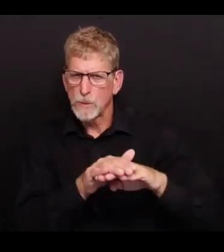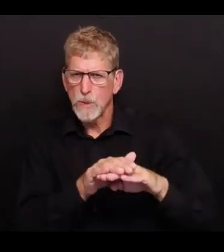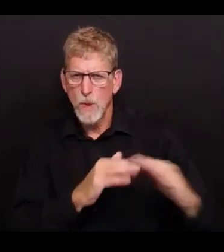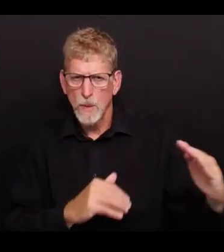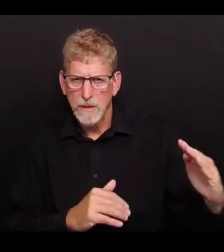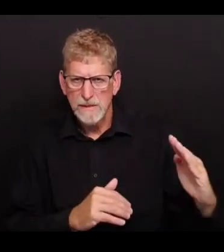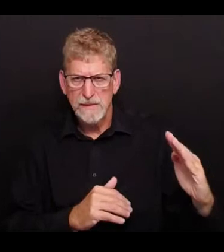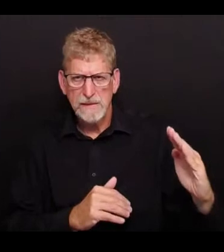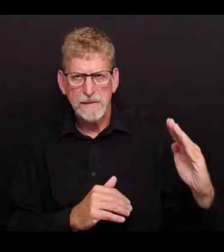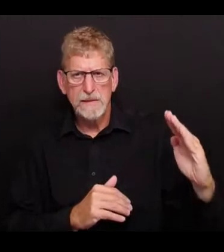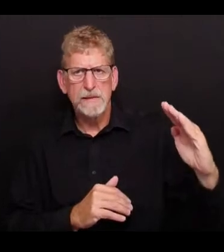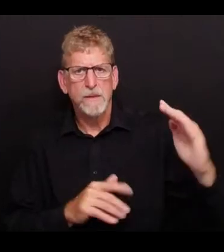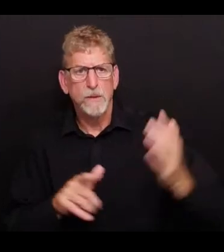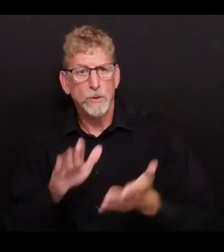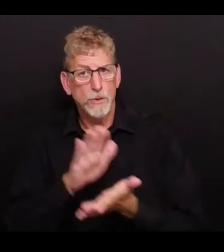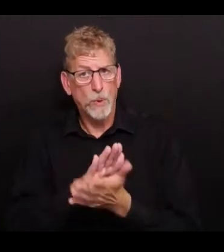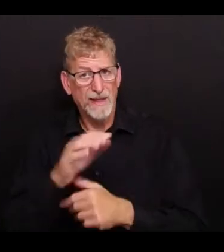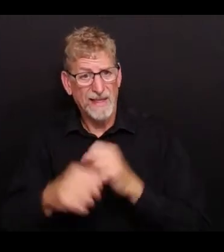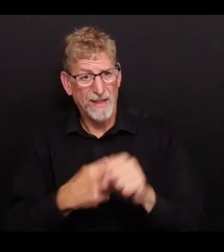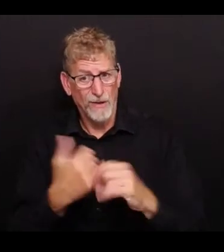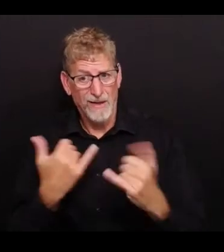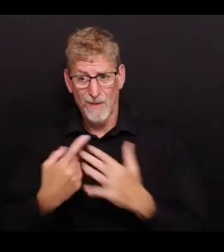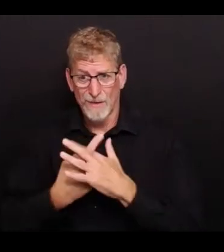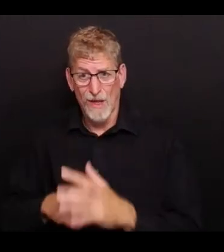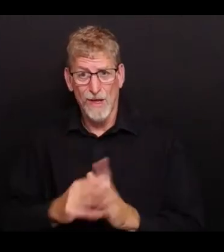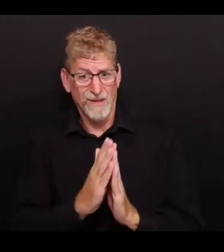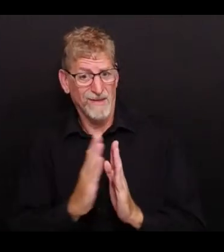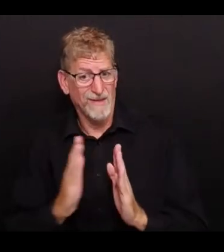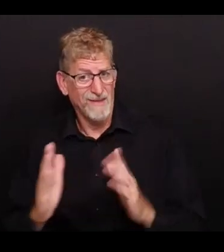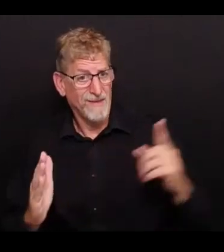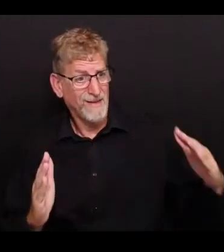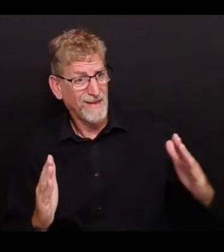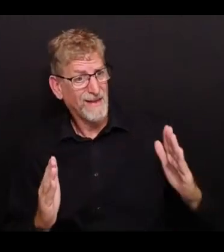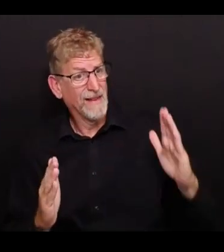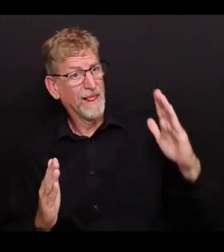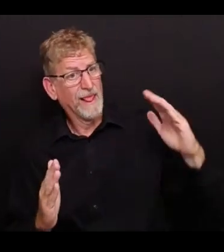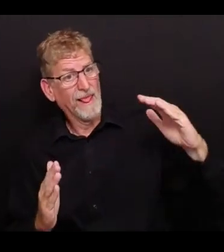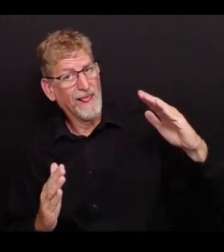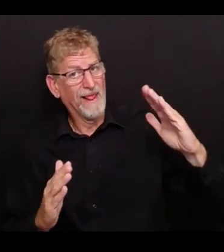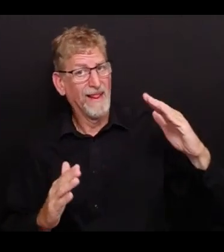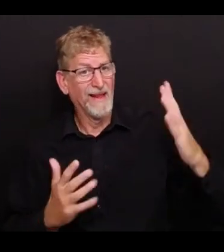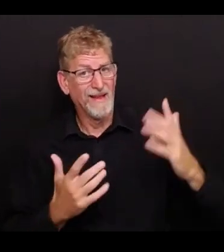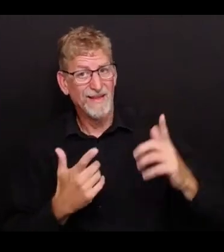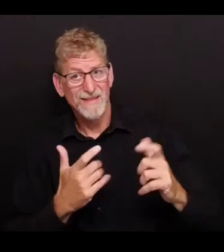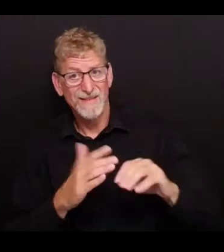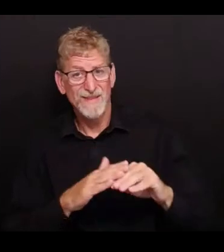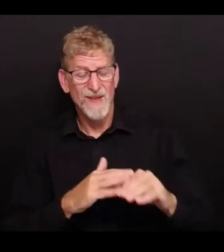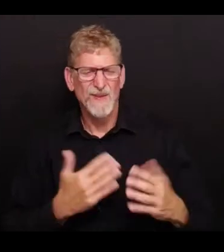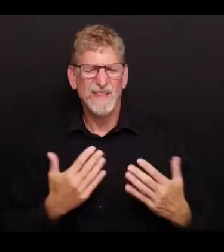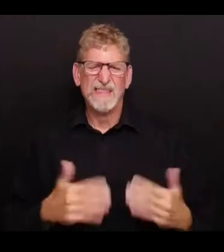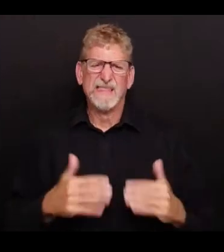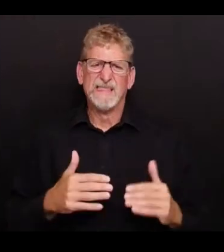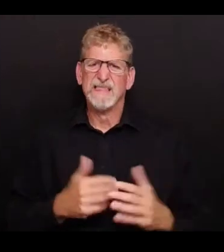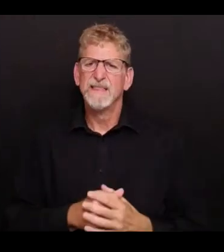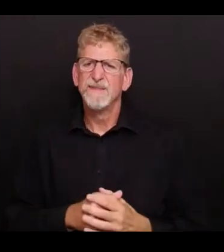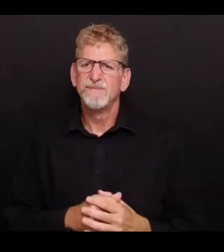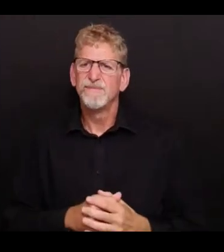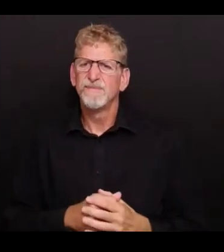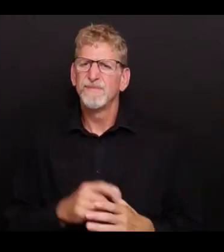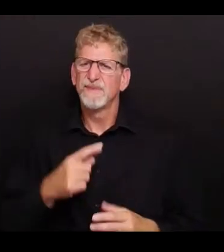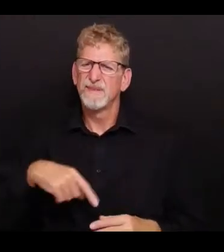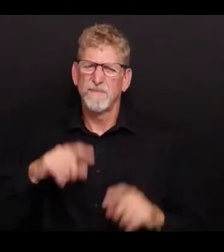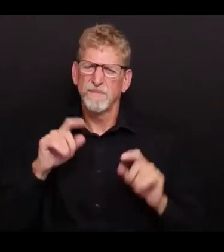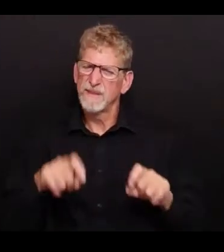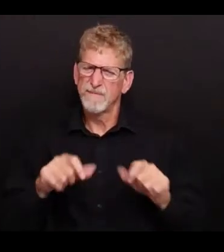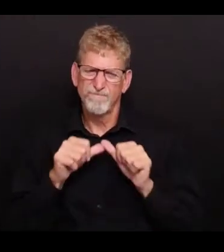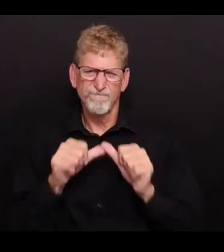this high level of case transmission, we think it's very important to just stay really attuned to the data